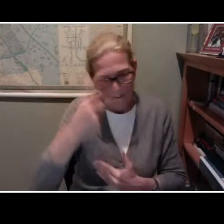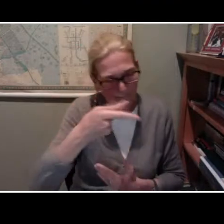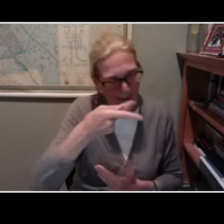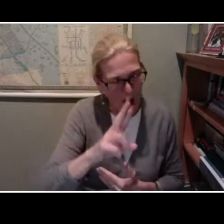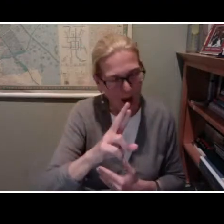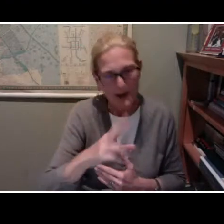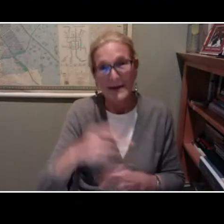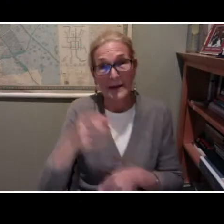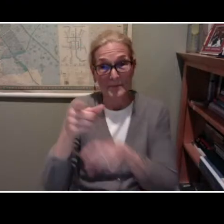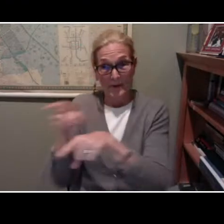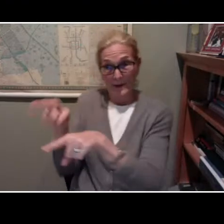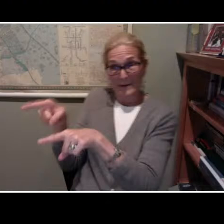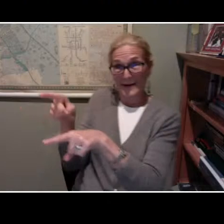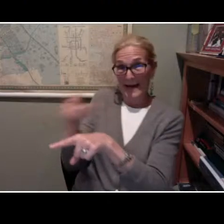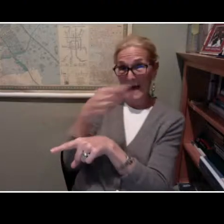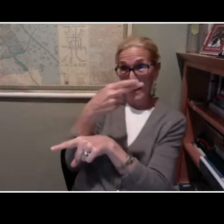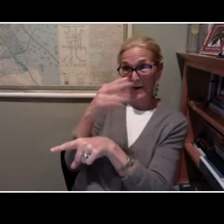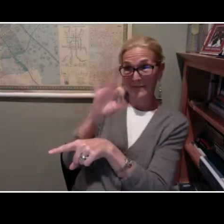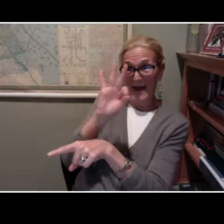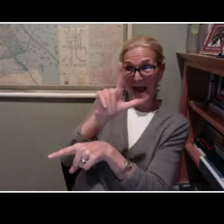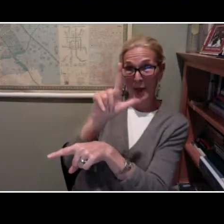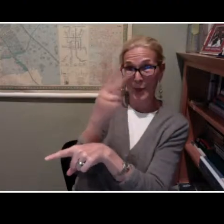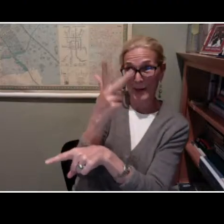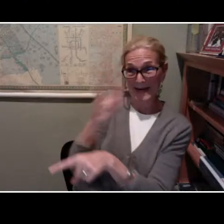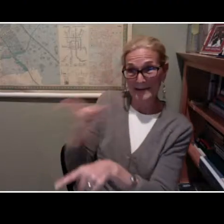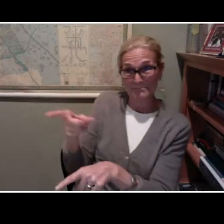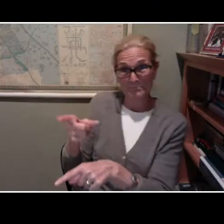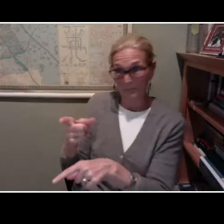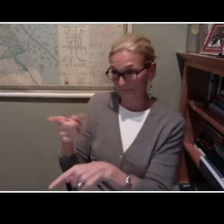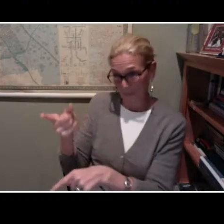that we can make these kind of impacts.